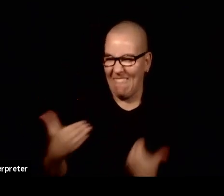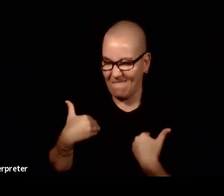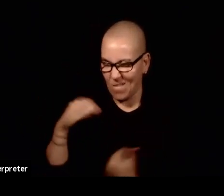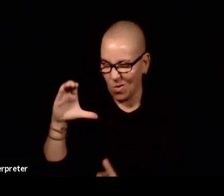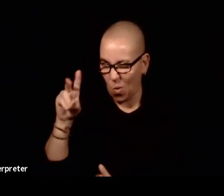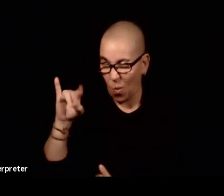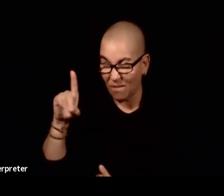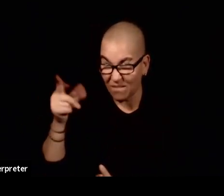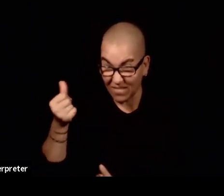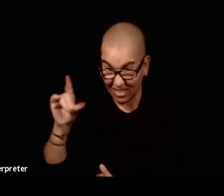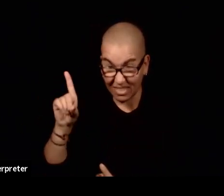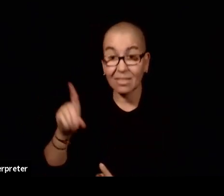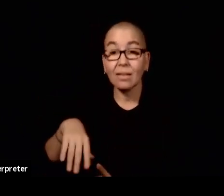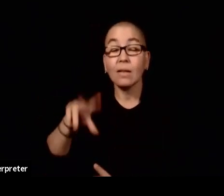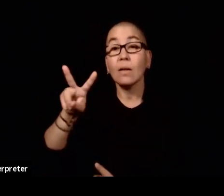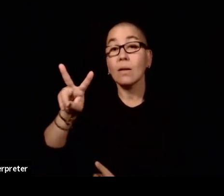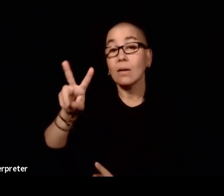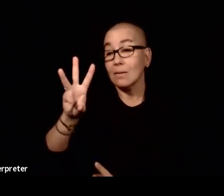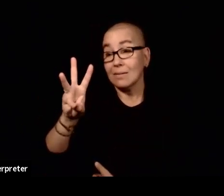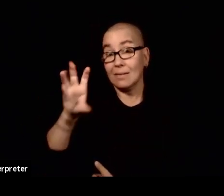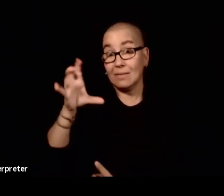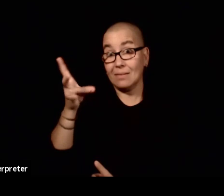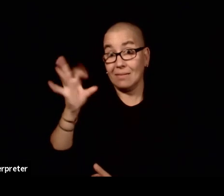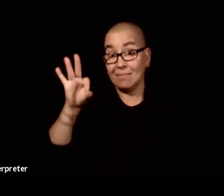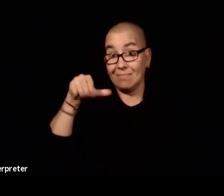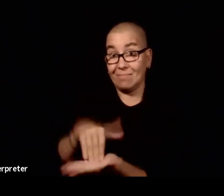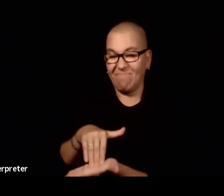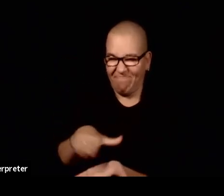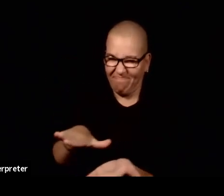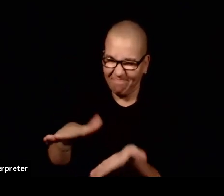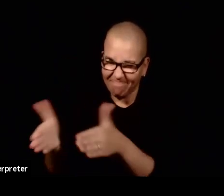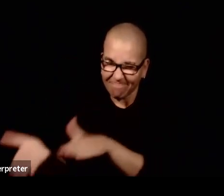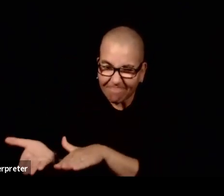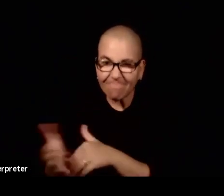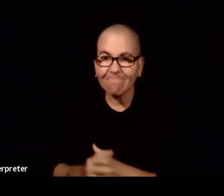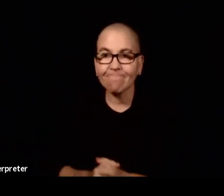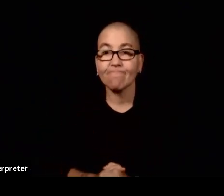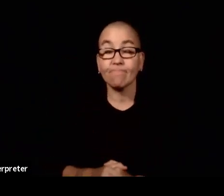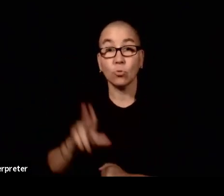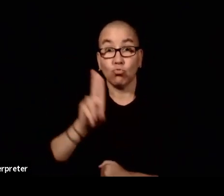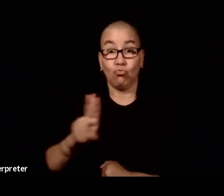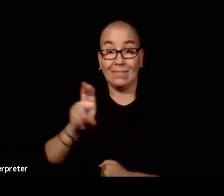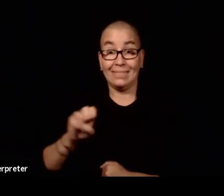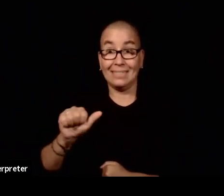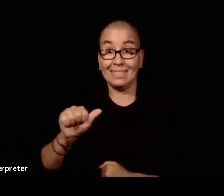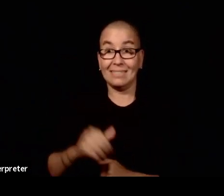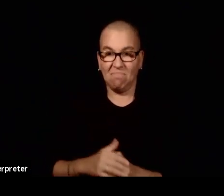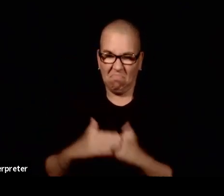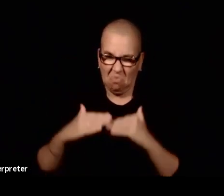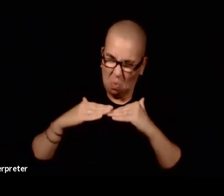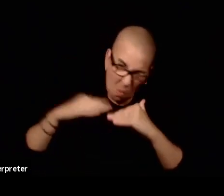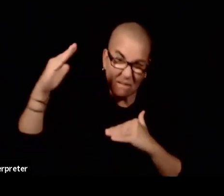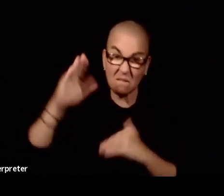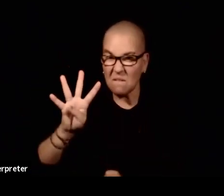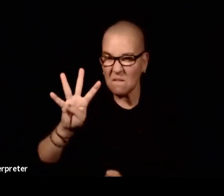from COVID-19. The United States this morning is over 4.4 million cases